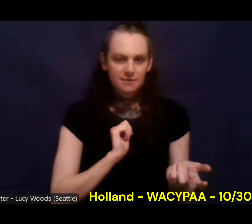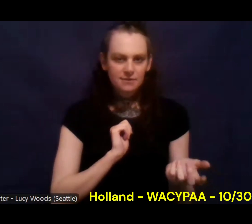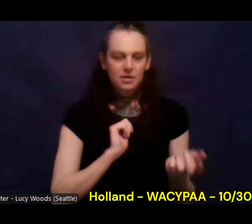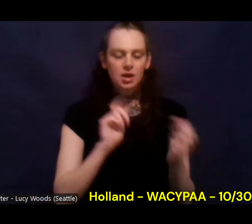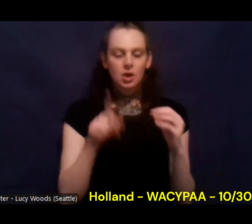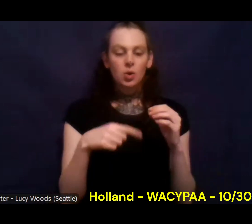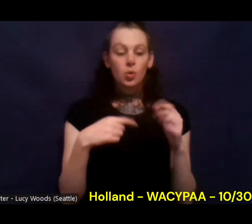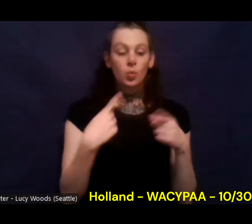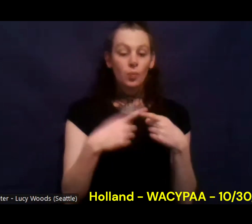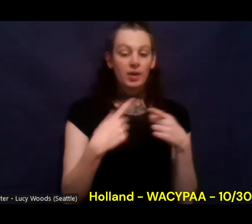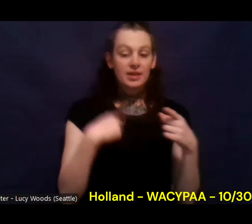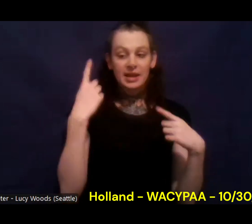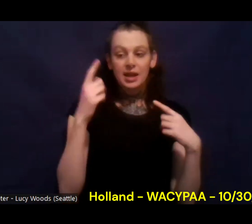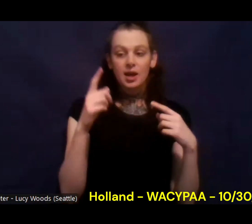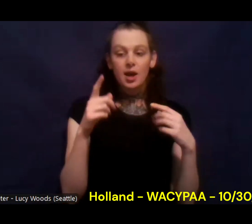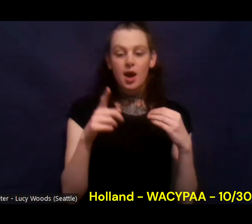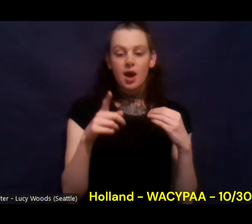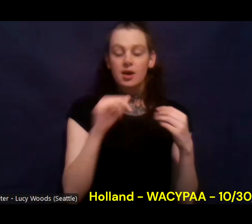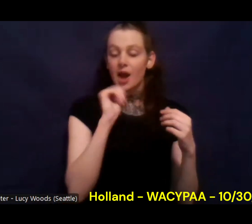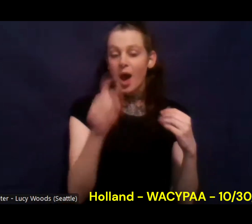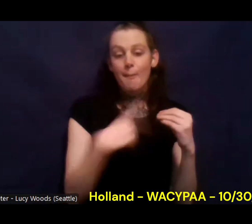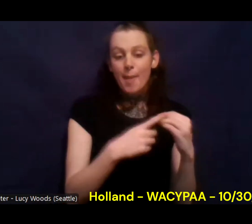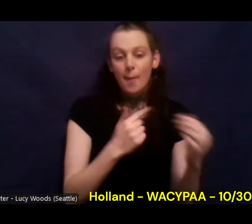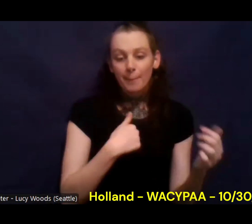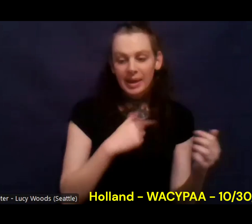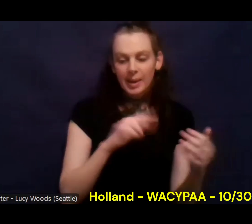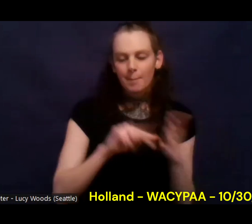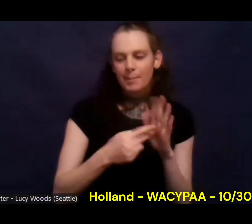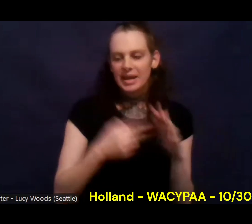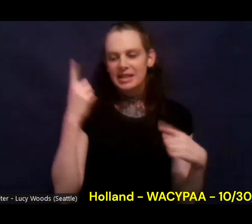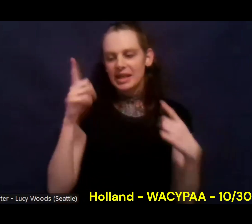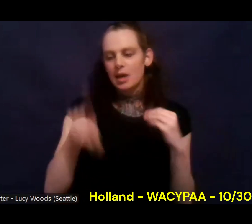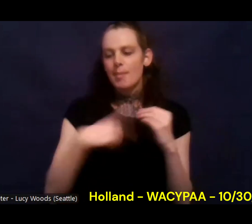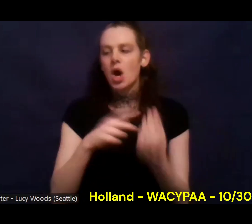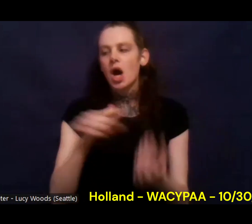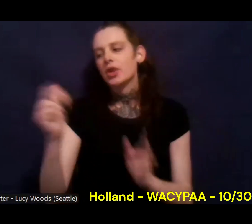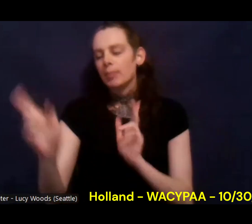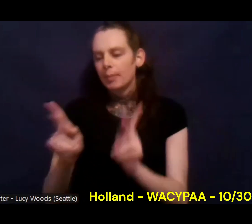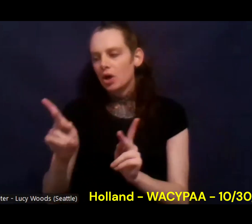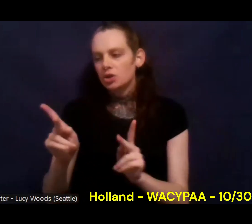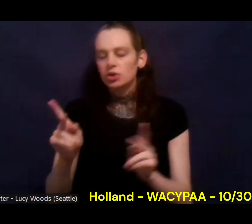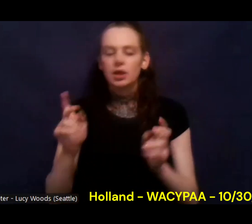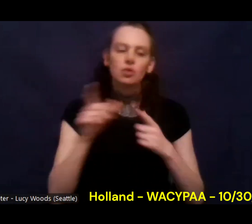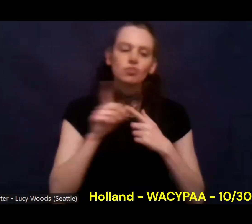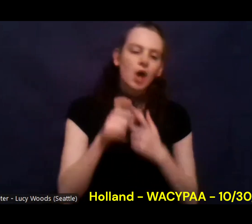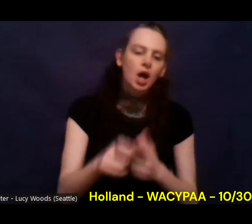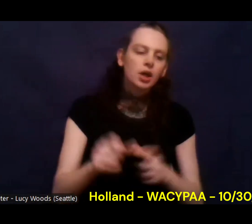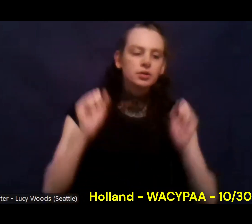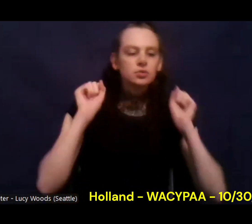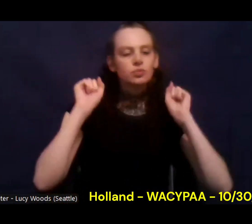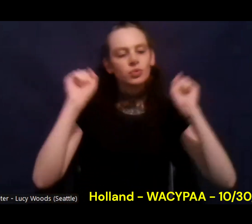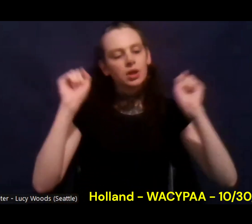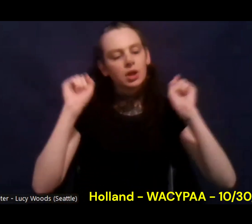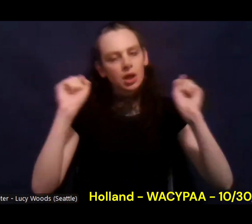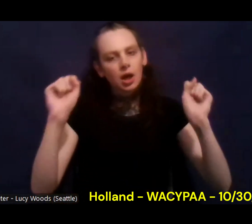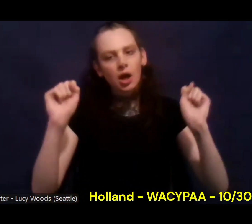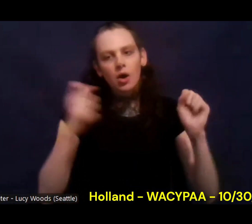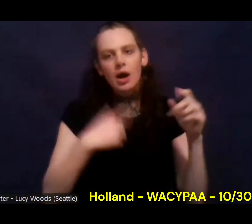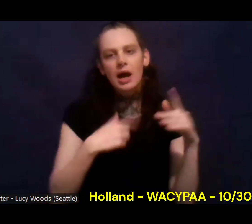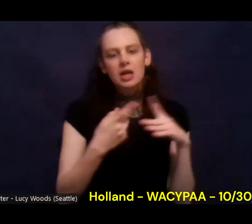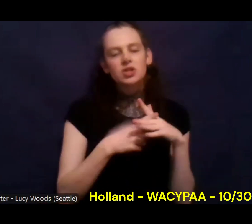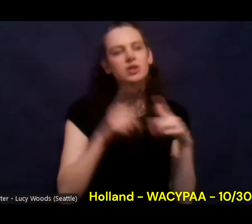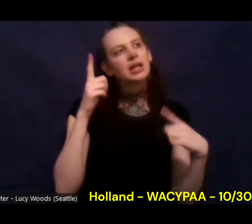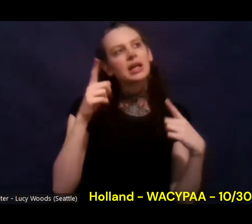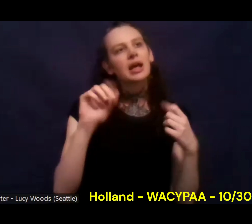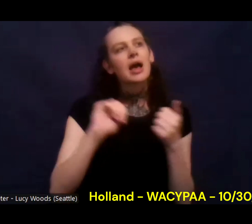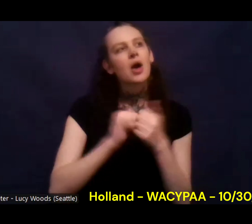I like to do activities that facilitate that. So like working out is a big one because then I start to think like halfway through my run, like how can I be useful to